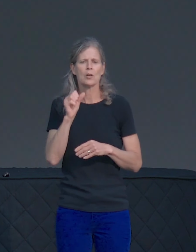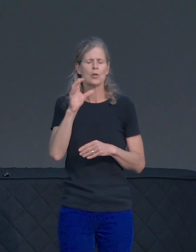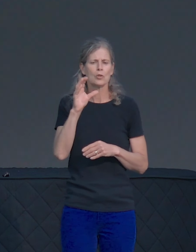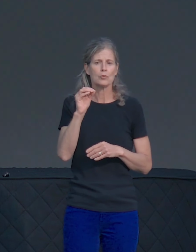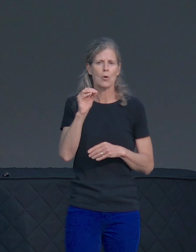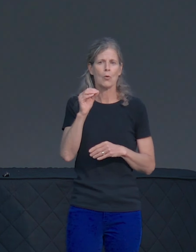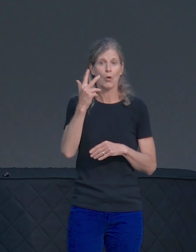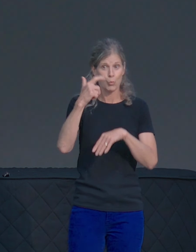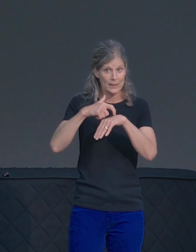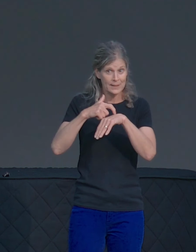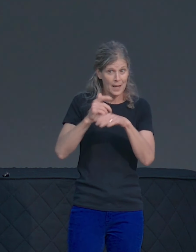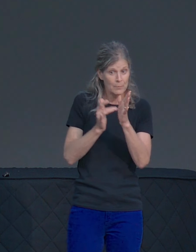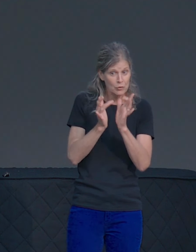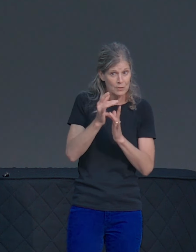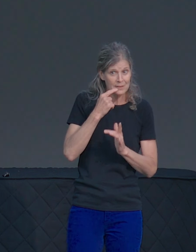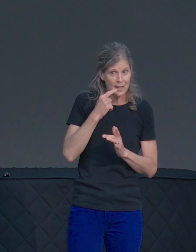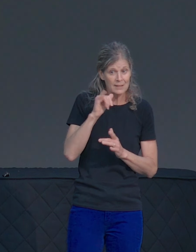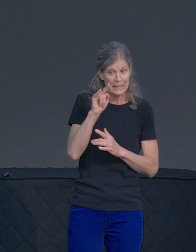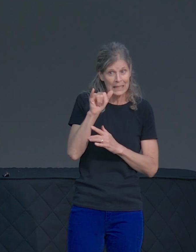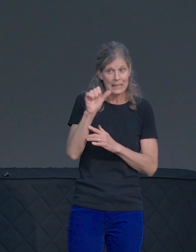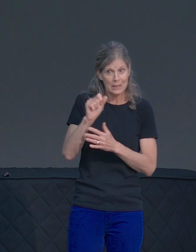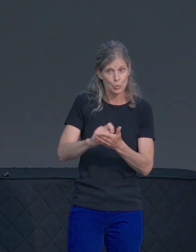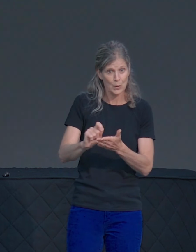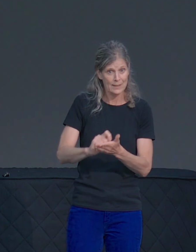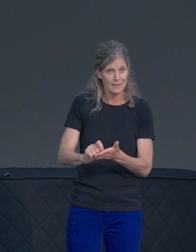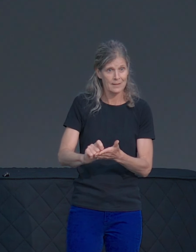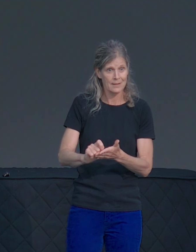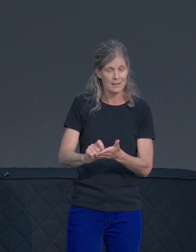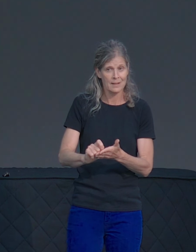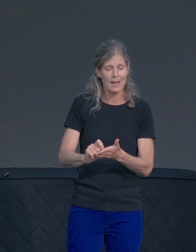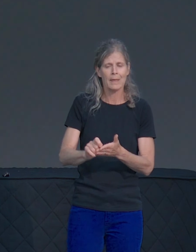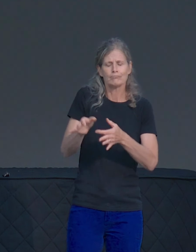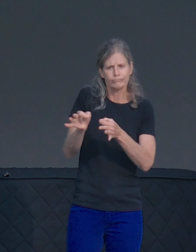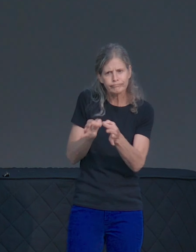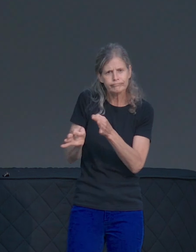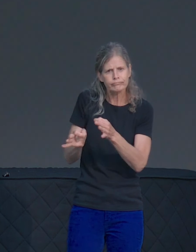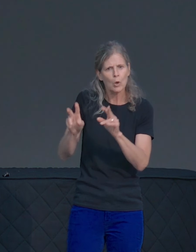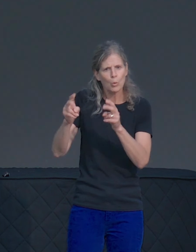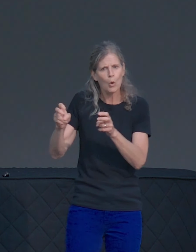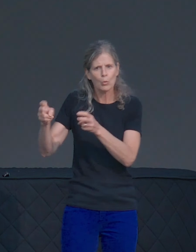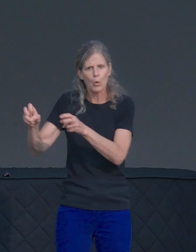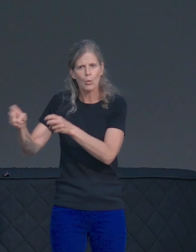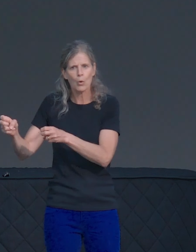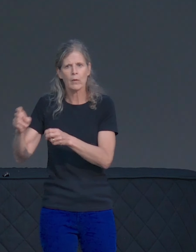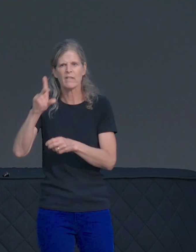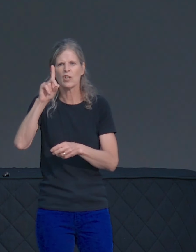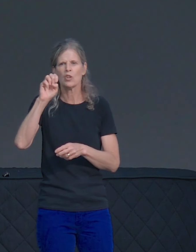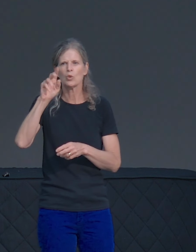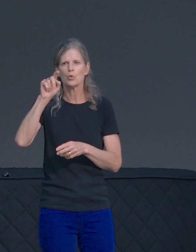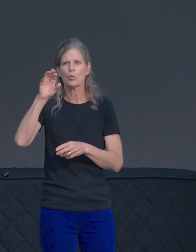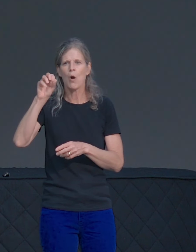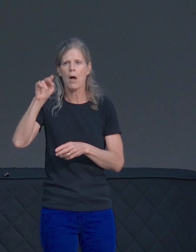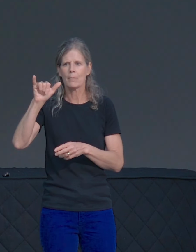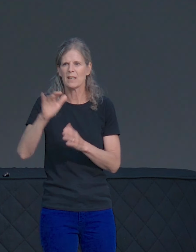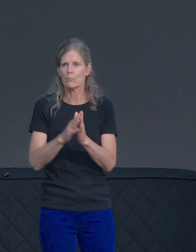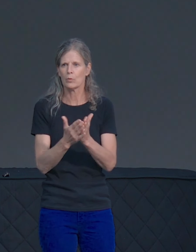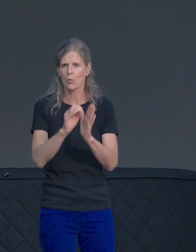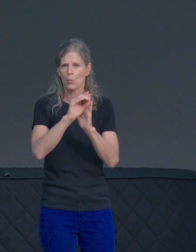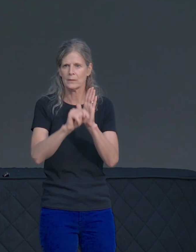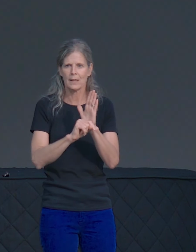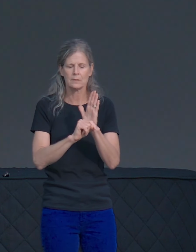three times Jesus says, it is written. And he proceeds to quote a verse out of the book of Deuteronomy. And